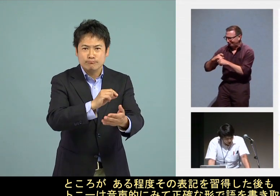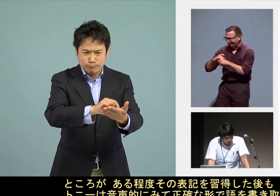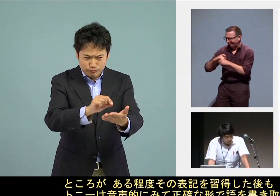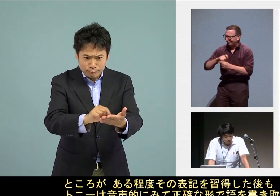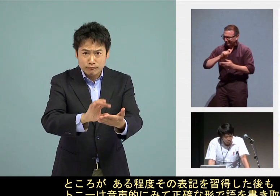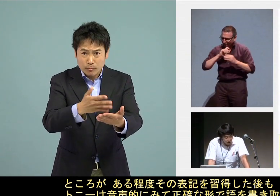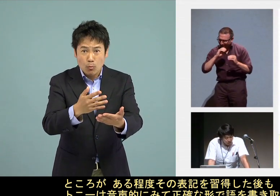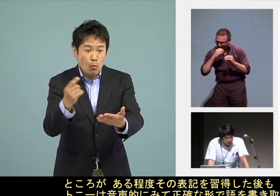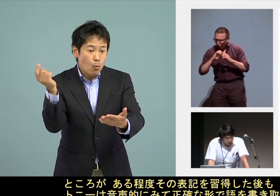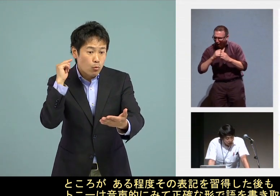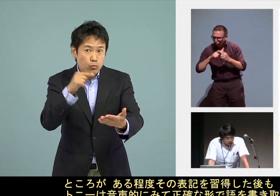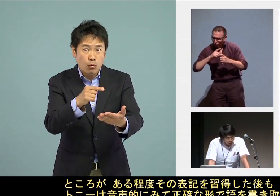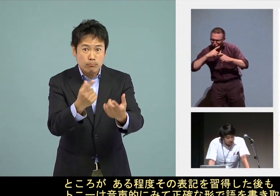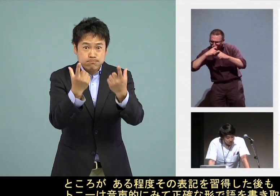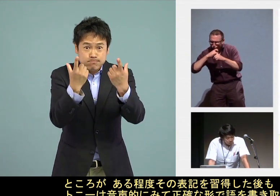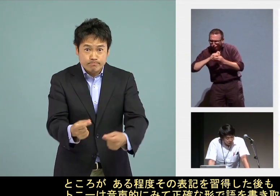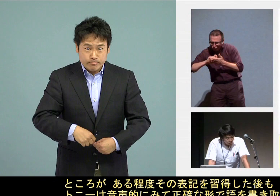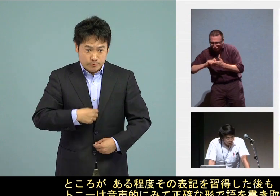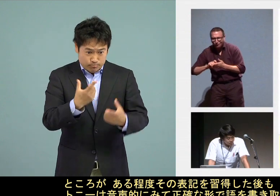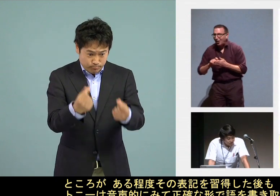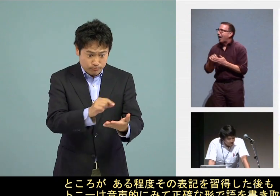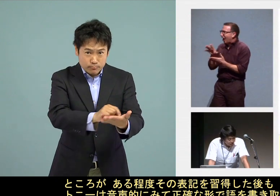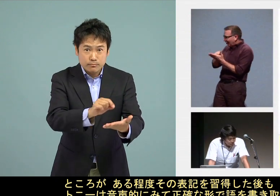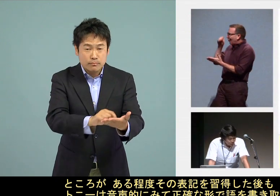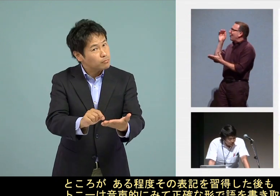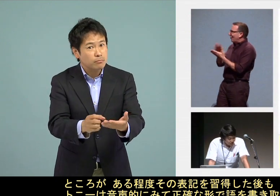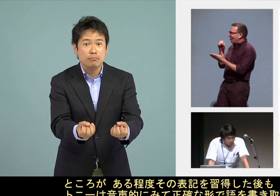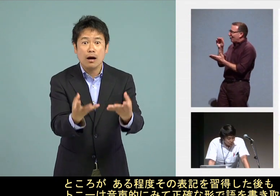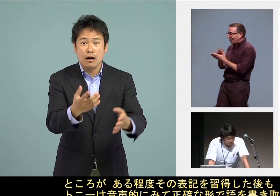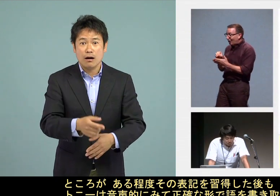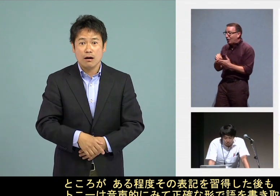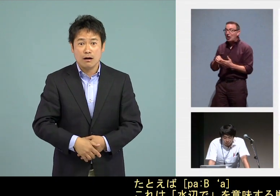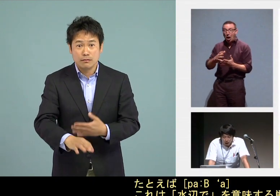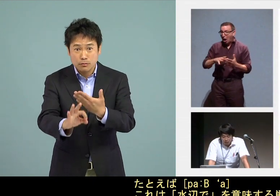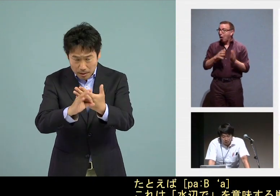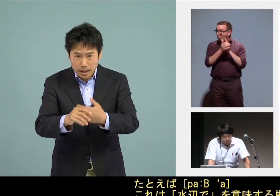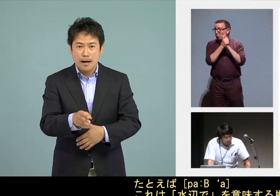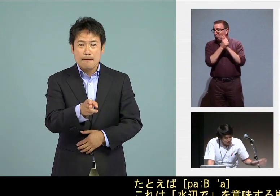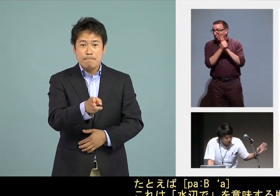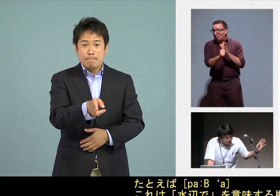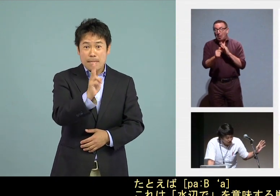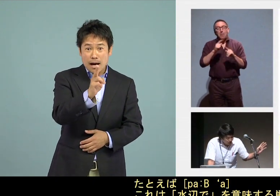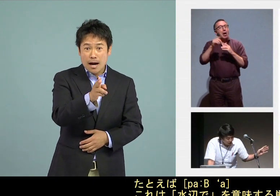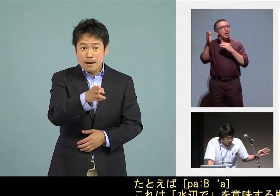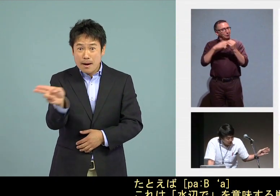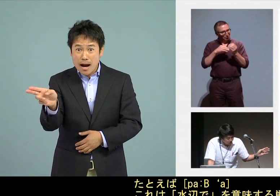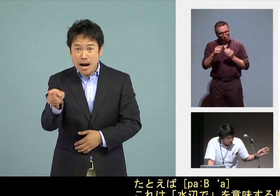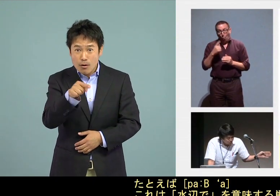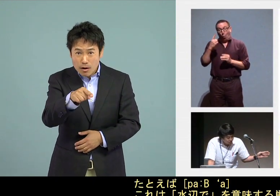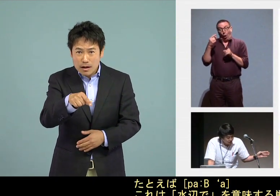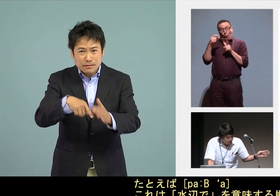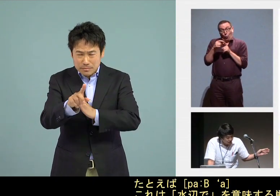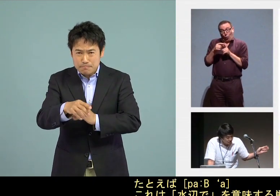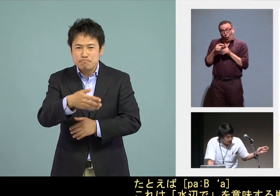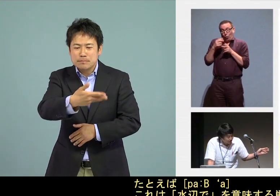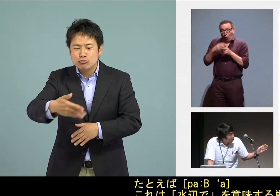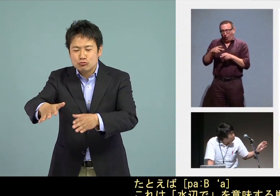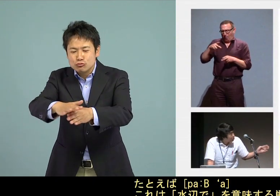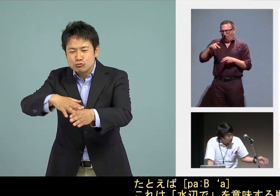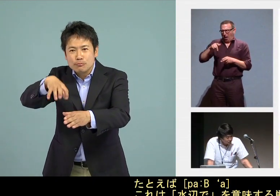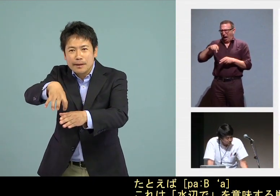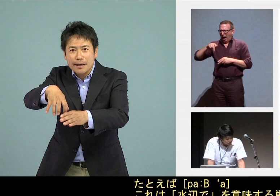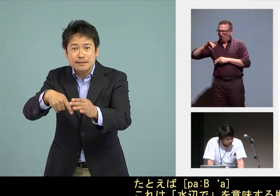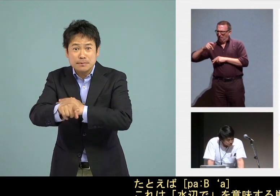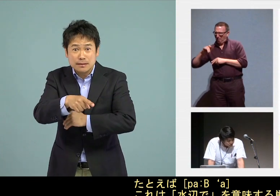to a certain degree, he did not write a precise phonetic form, pawa, whose meaning is at